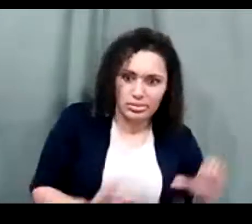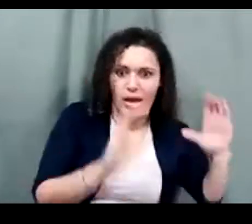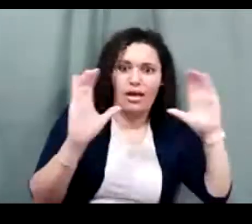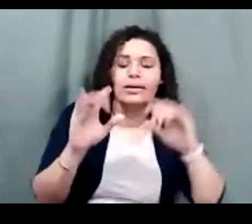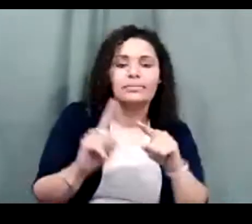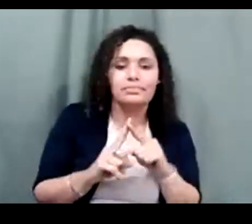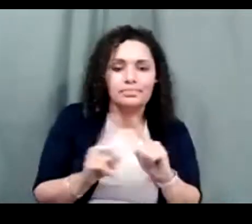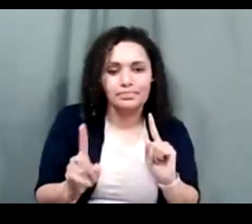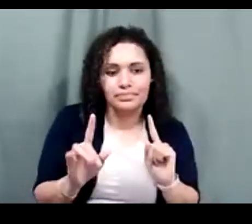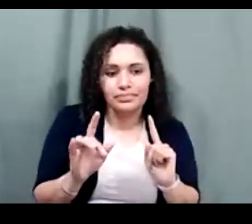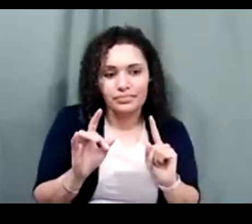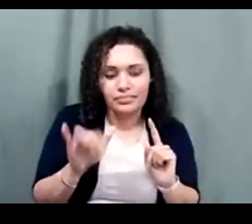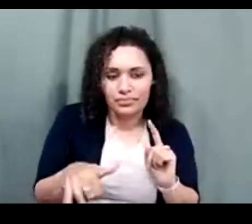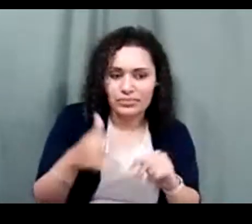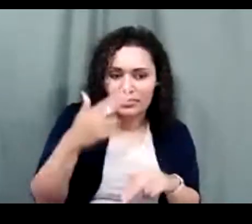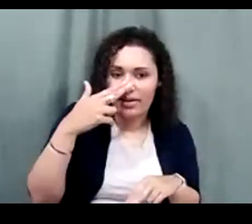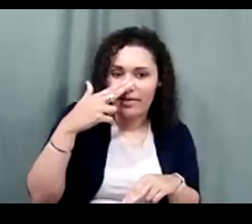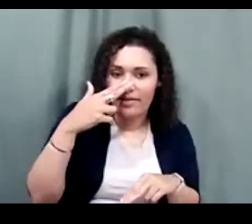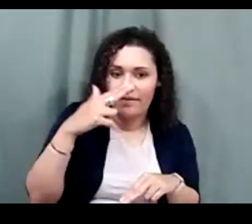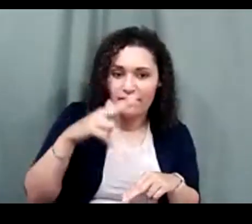first funniest part.